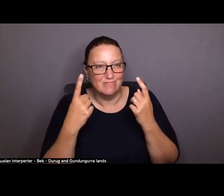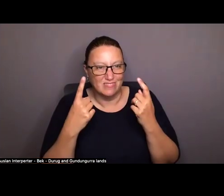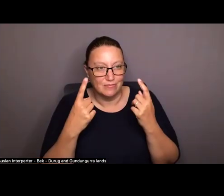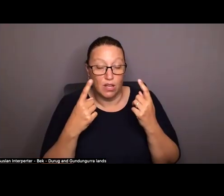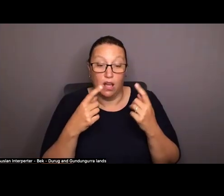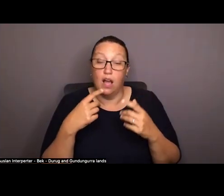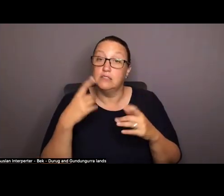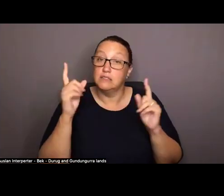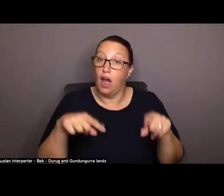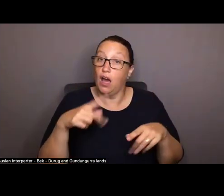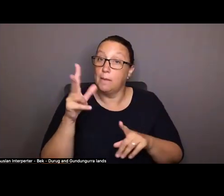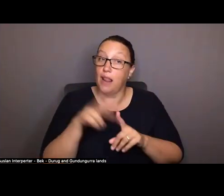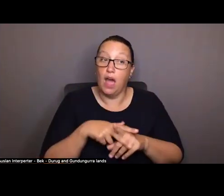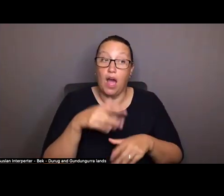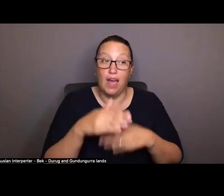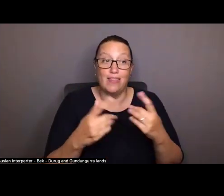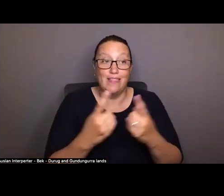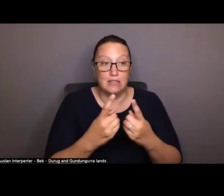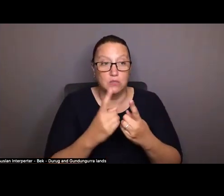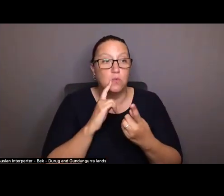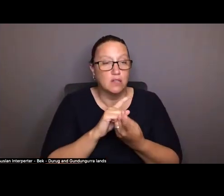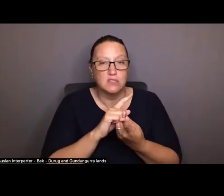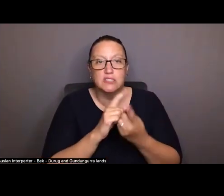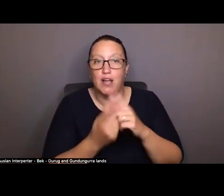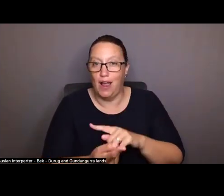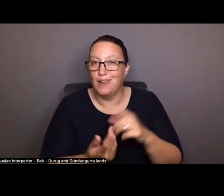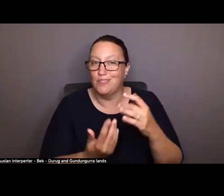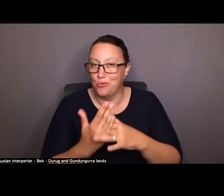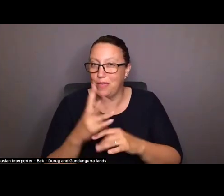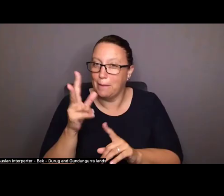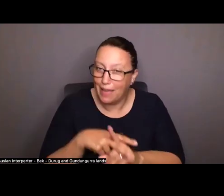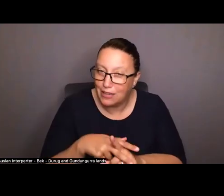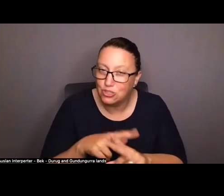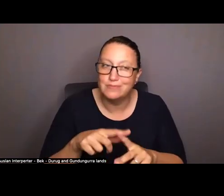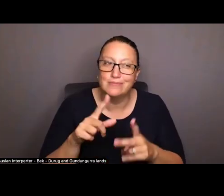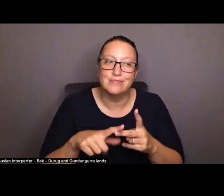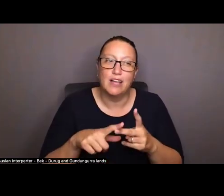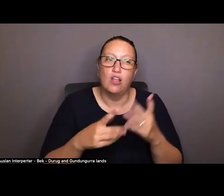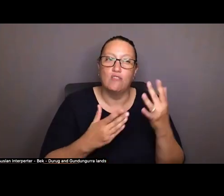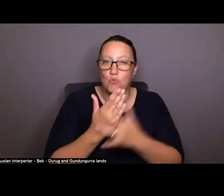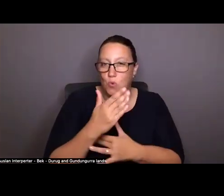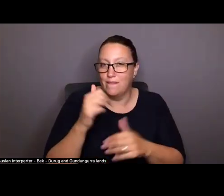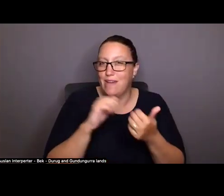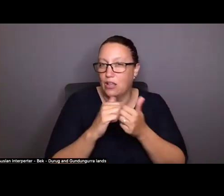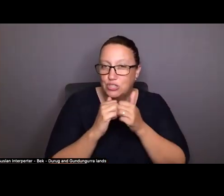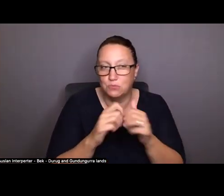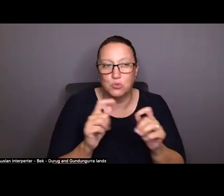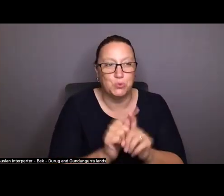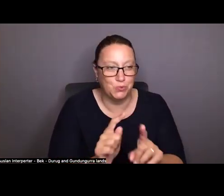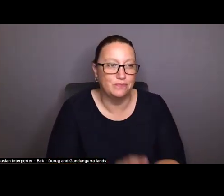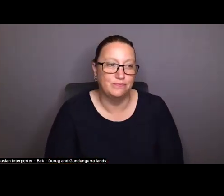throughout the course of your application, and then again throughout the course of the fellowship as